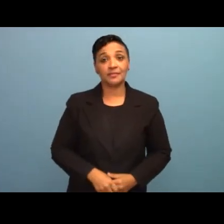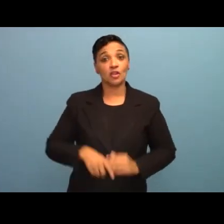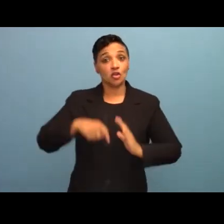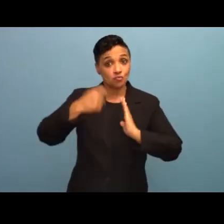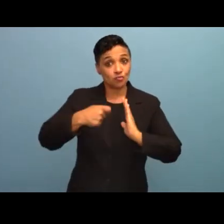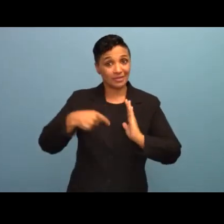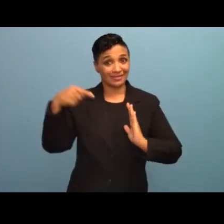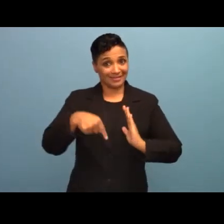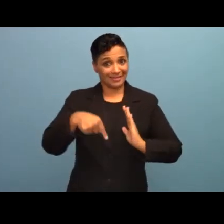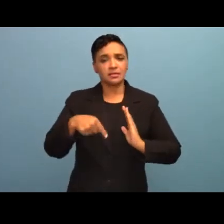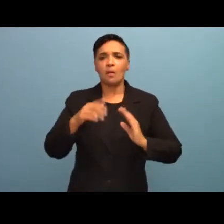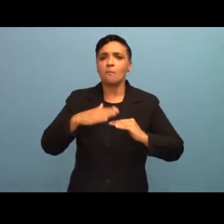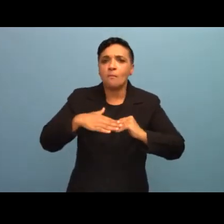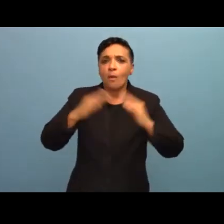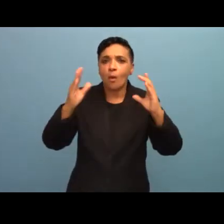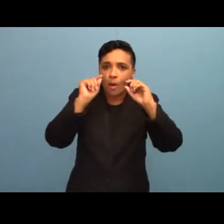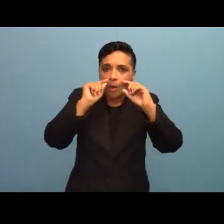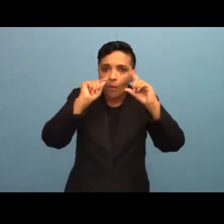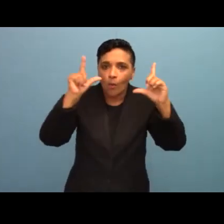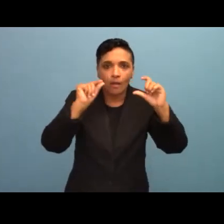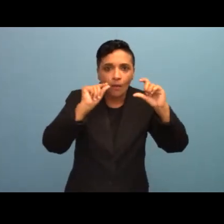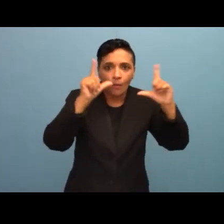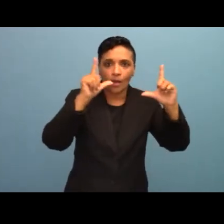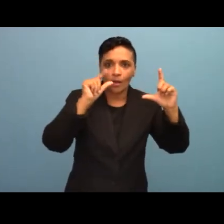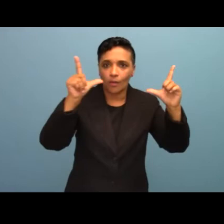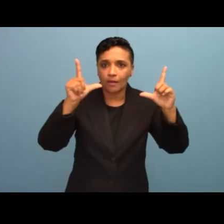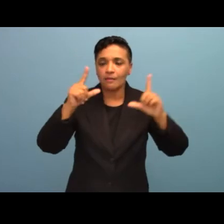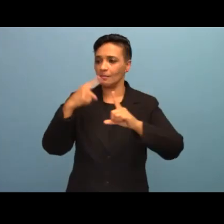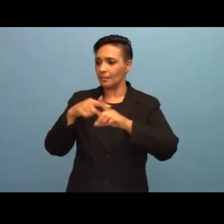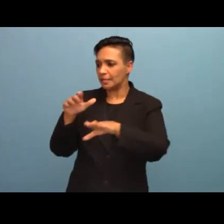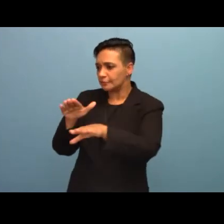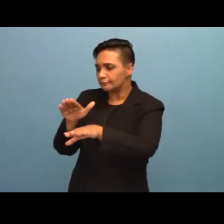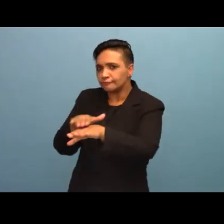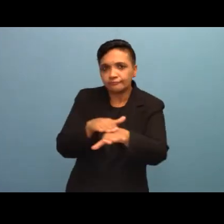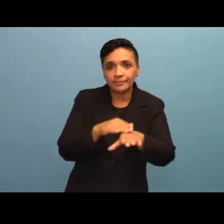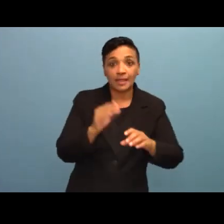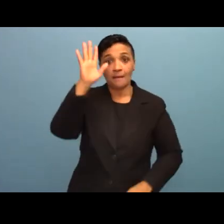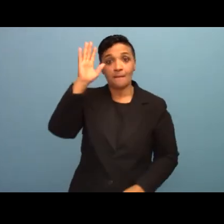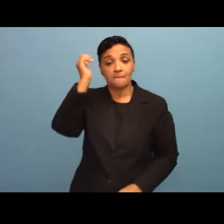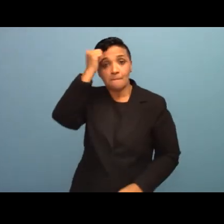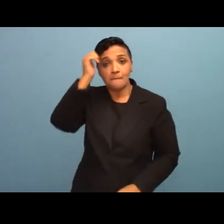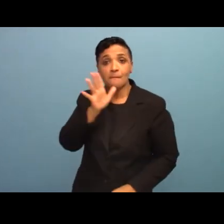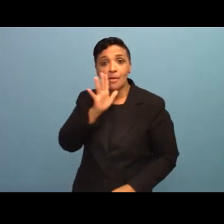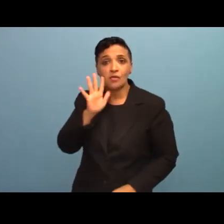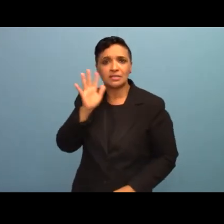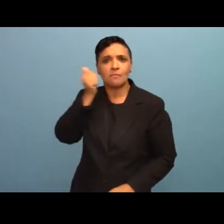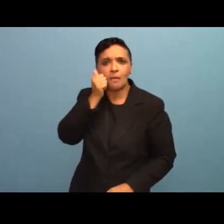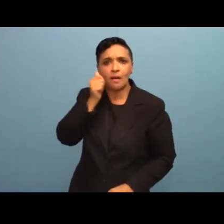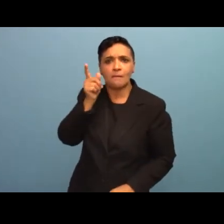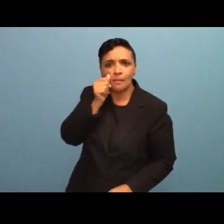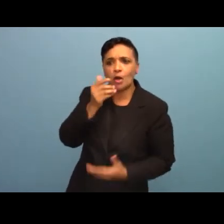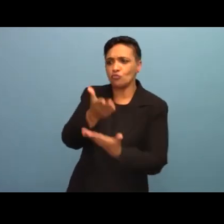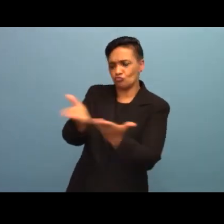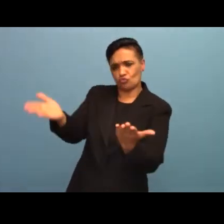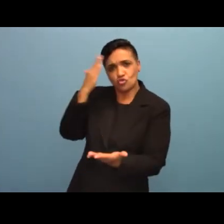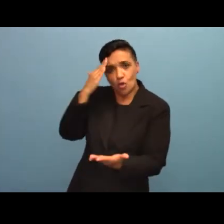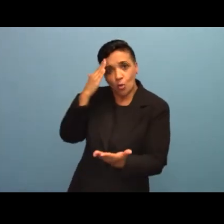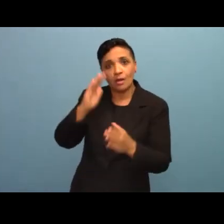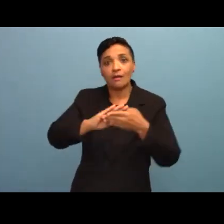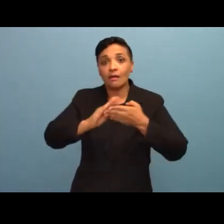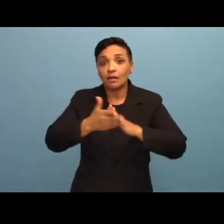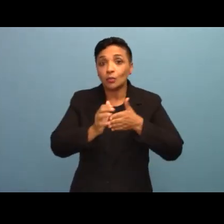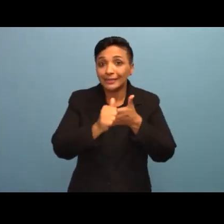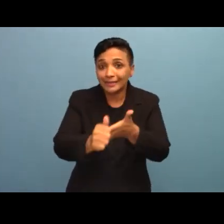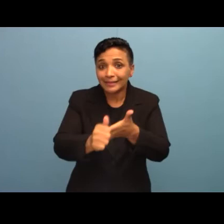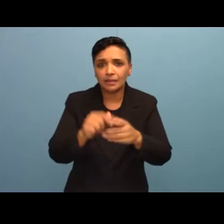create awareness and sensitization of the project to the parents, to the learners, community leaders, and other stakeholders.